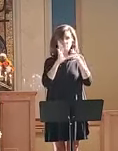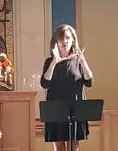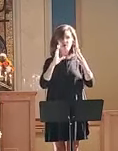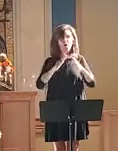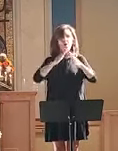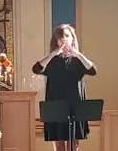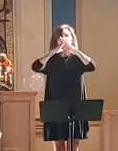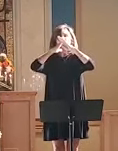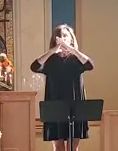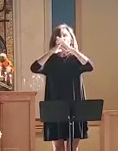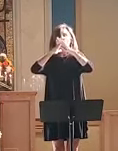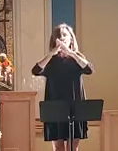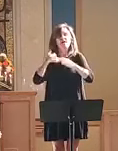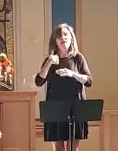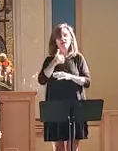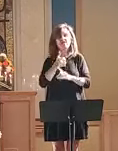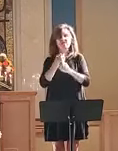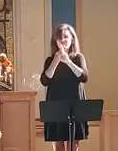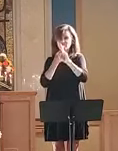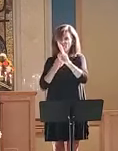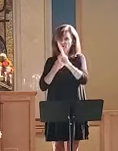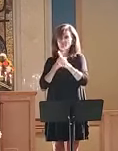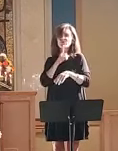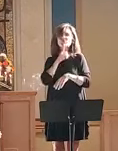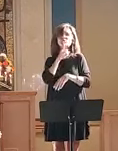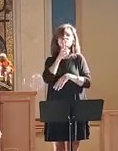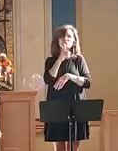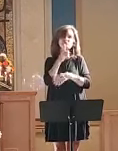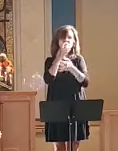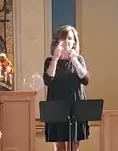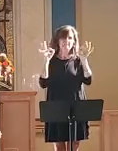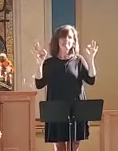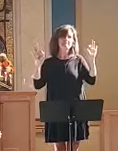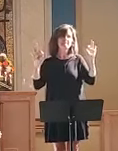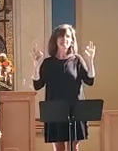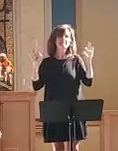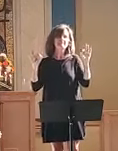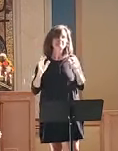from what we heard today in our prayer of true freedom.